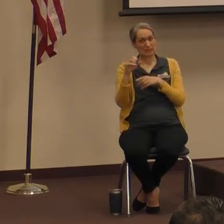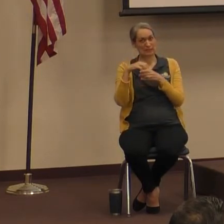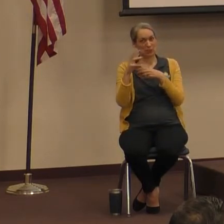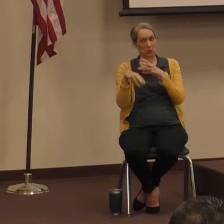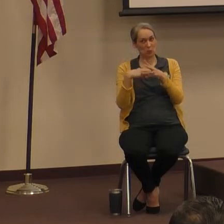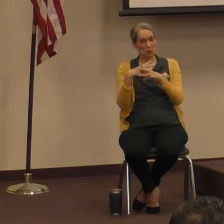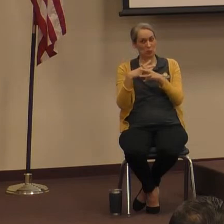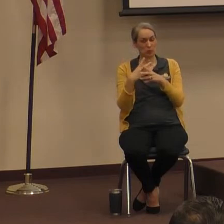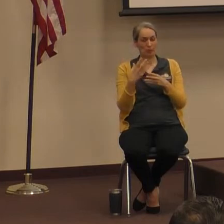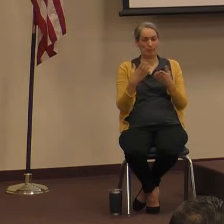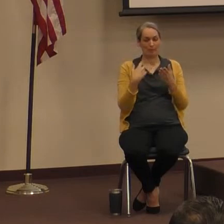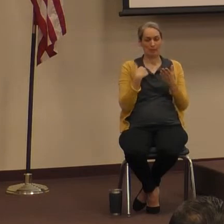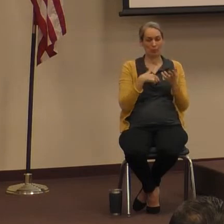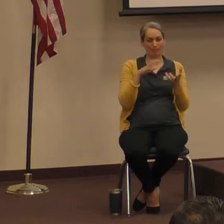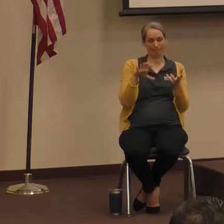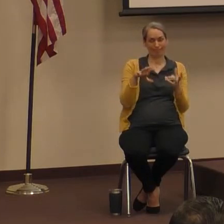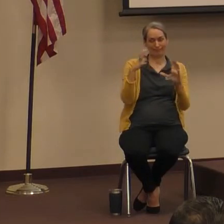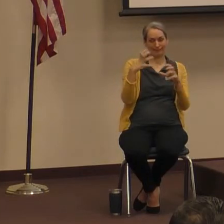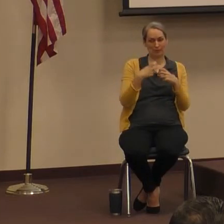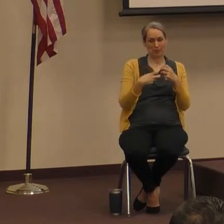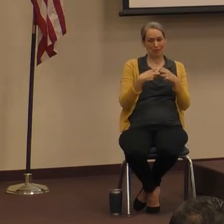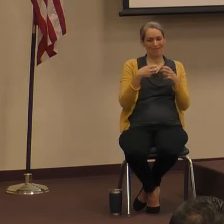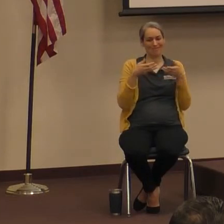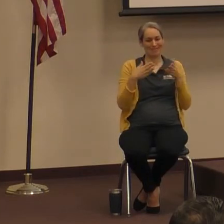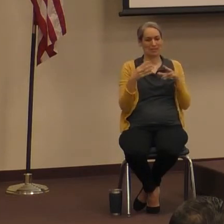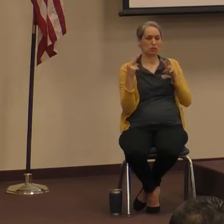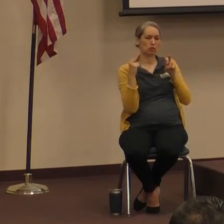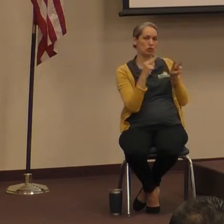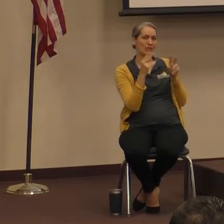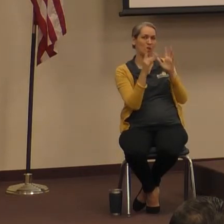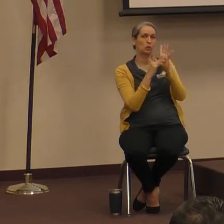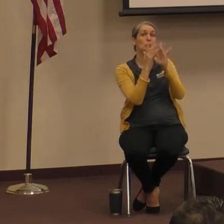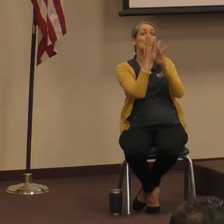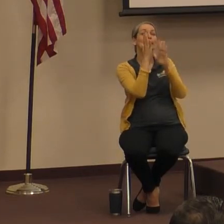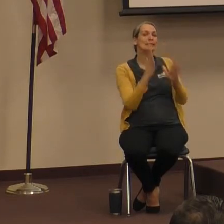right? Let's look at some Christian statistics.